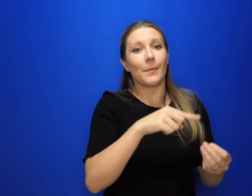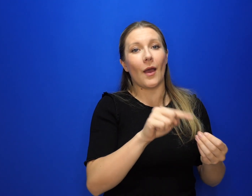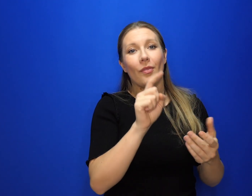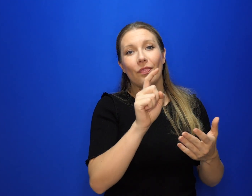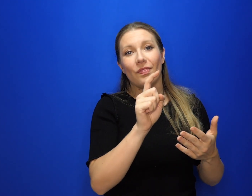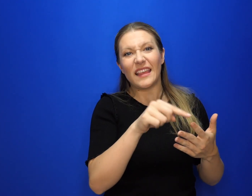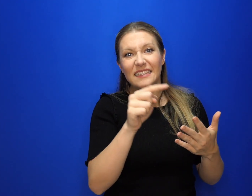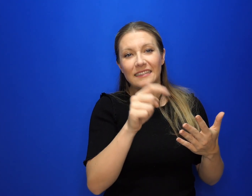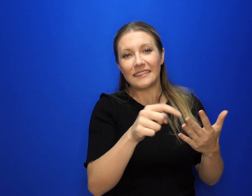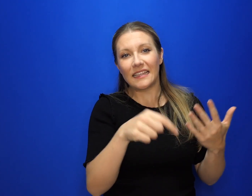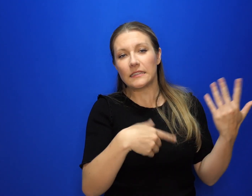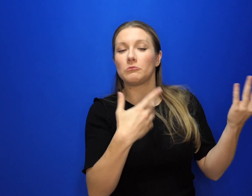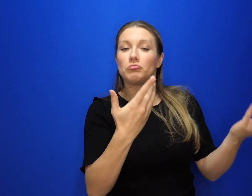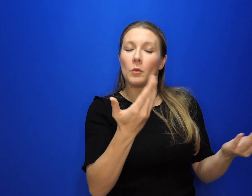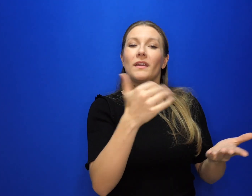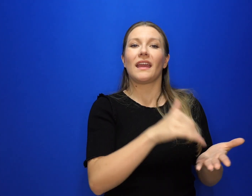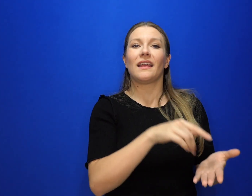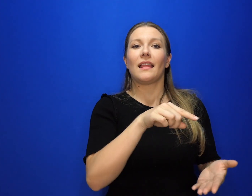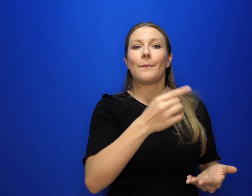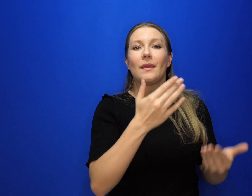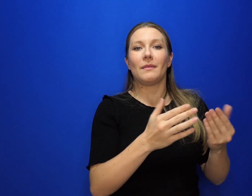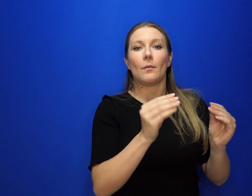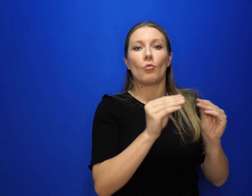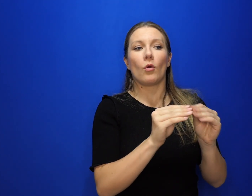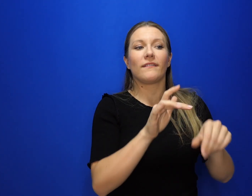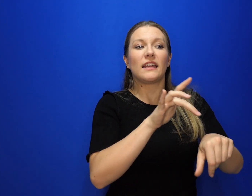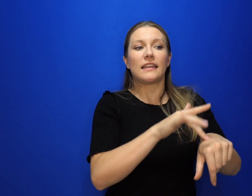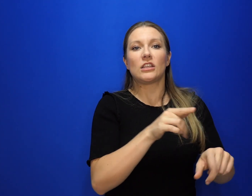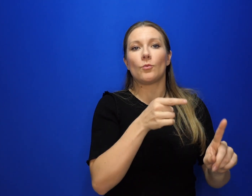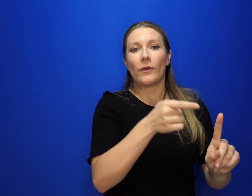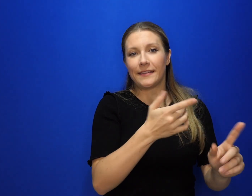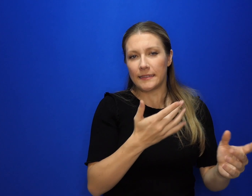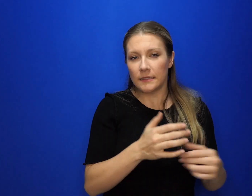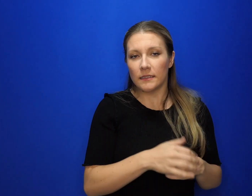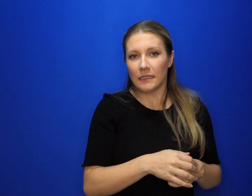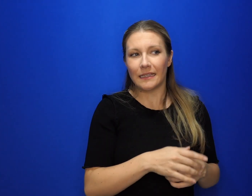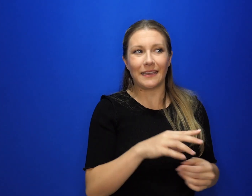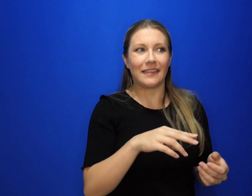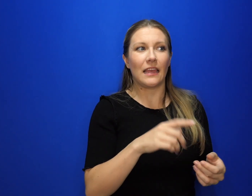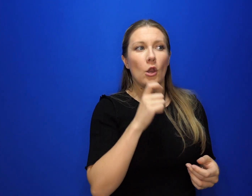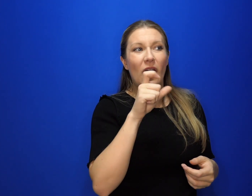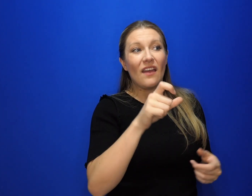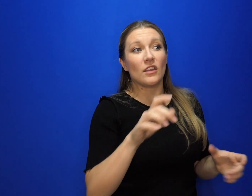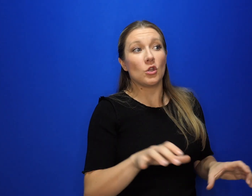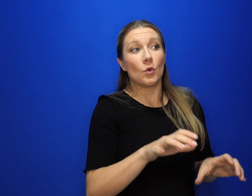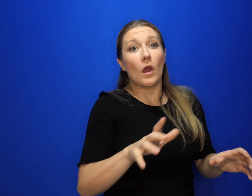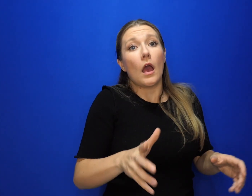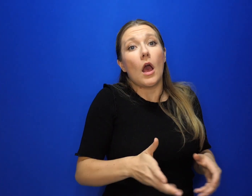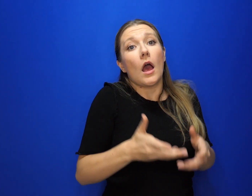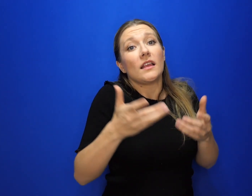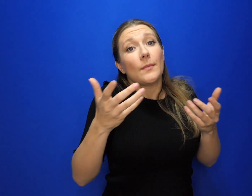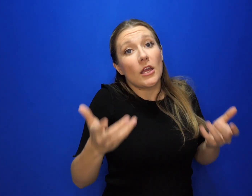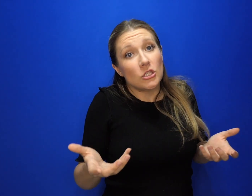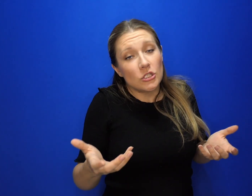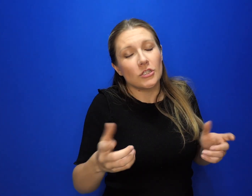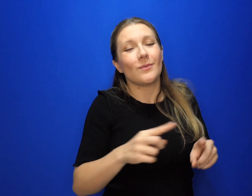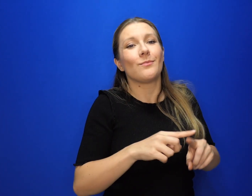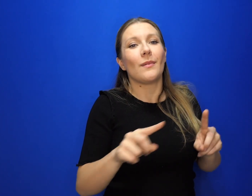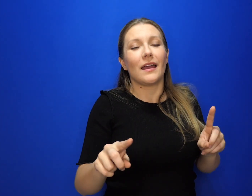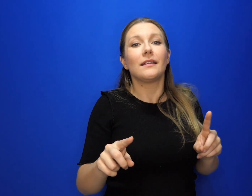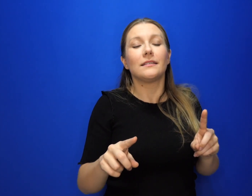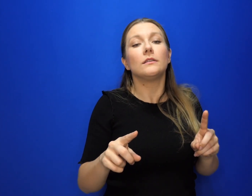this. So again, those might be the touch points, kind of like you're saying, that you don't have to really do as much. We got something here